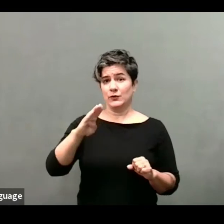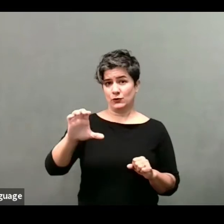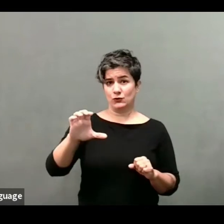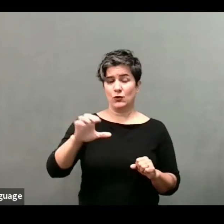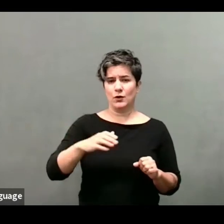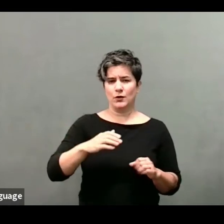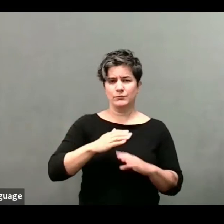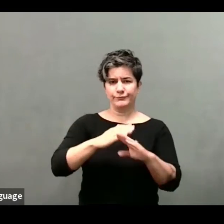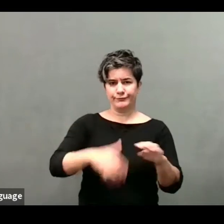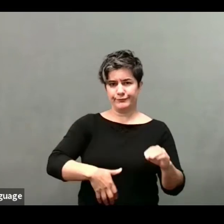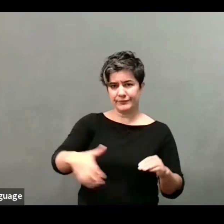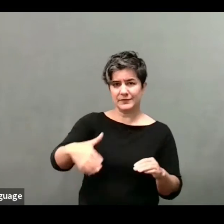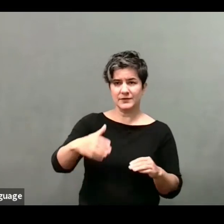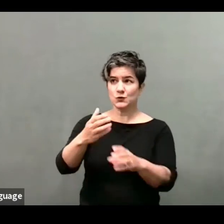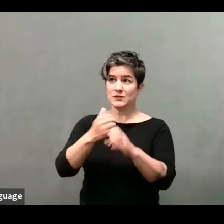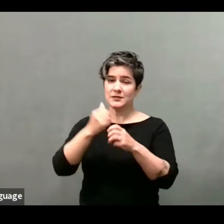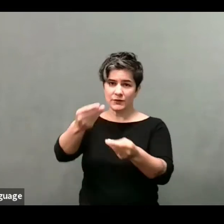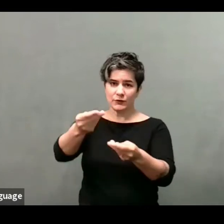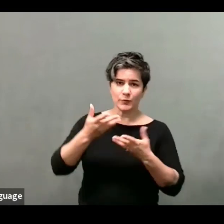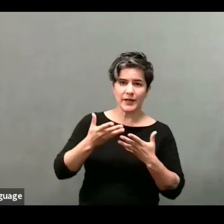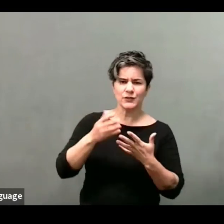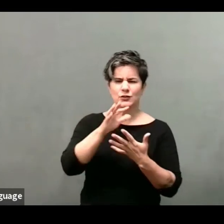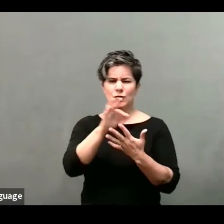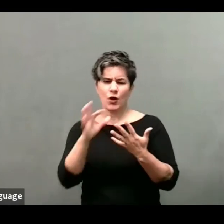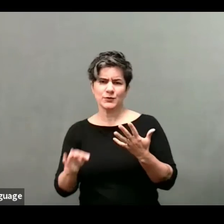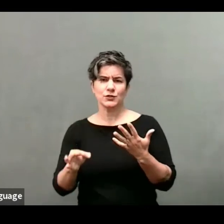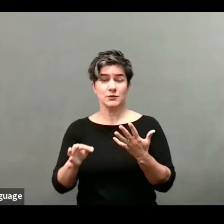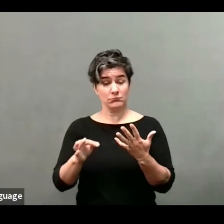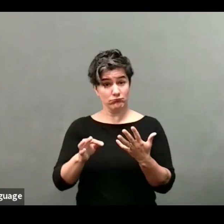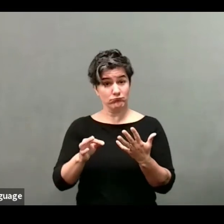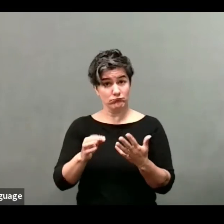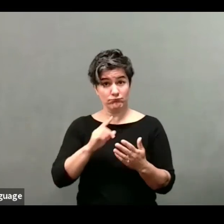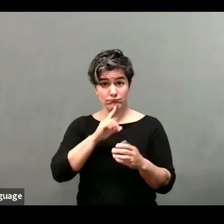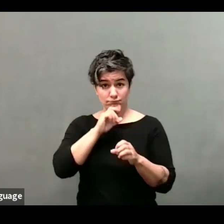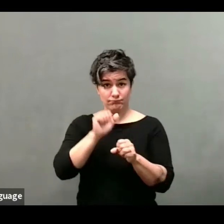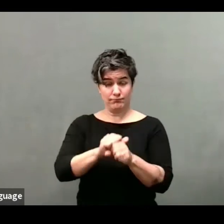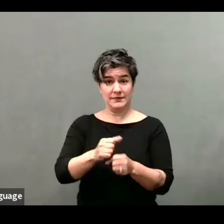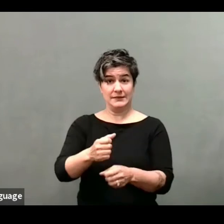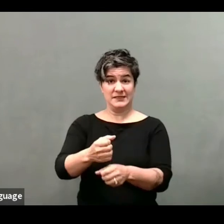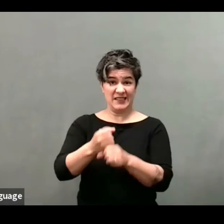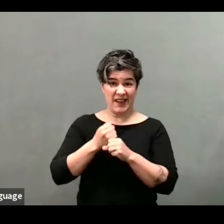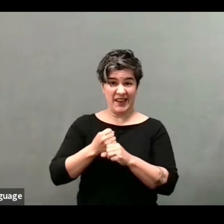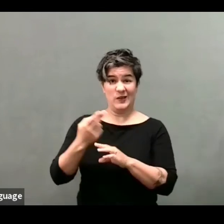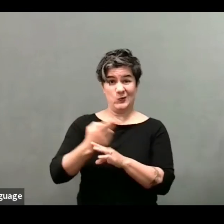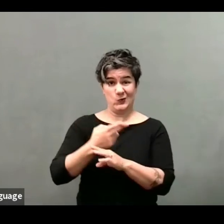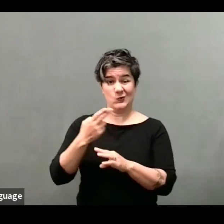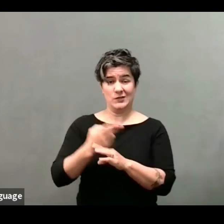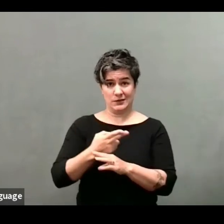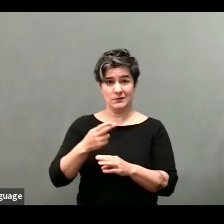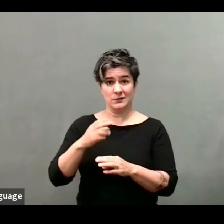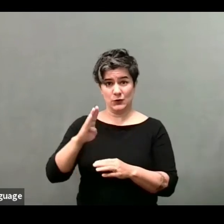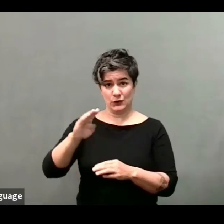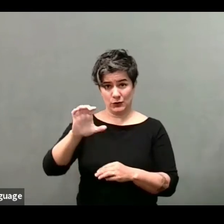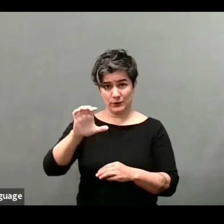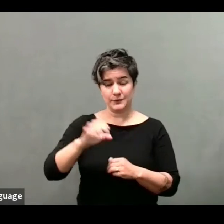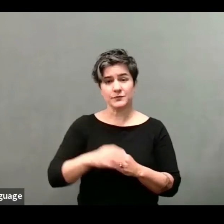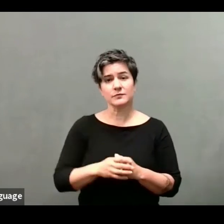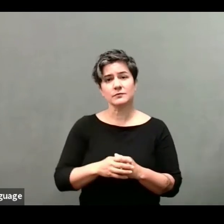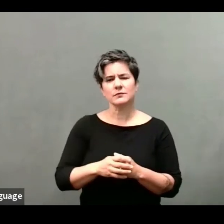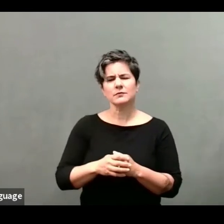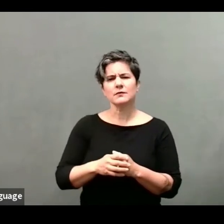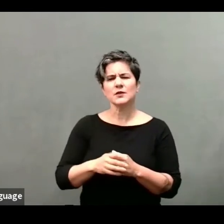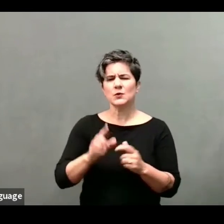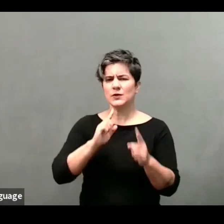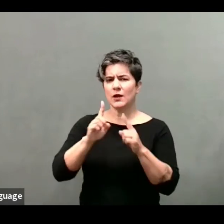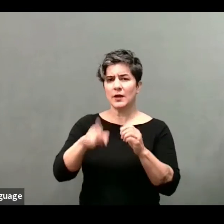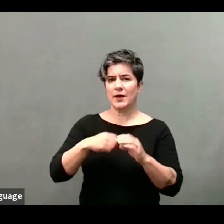receiving information on it and their different options, and also actually accessing it, which means that as we talk about the